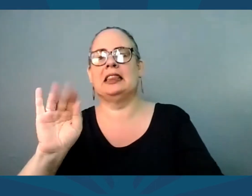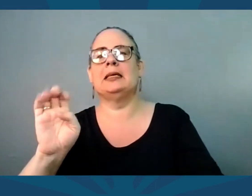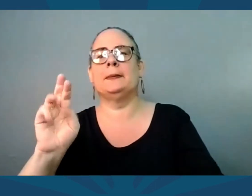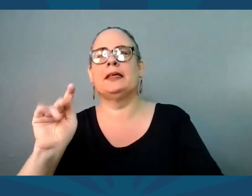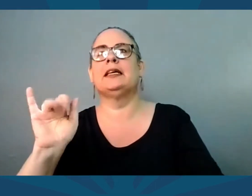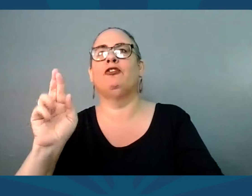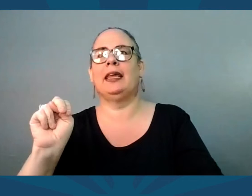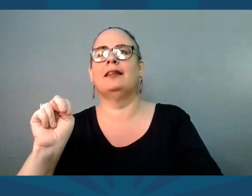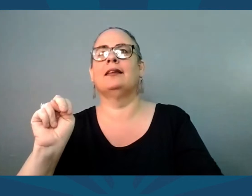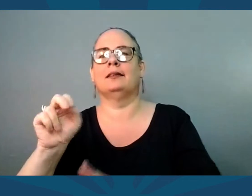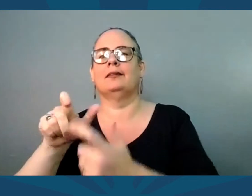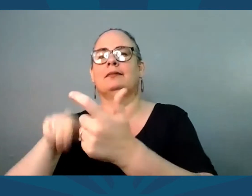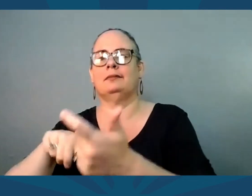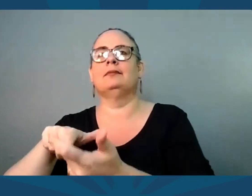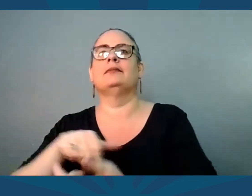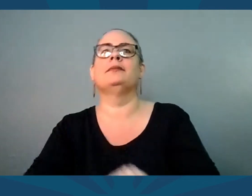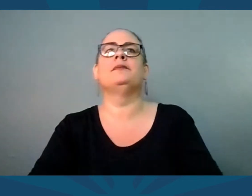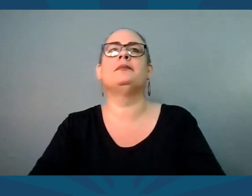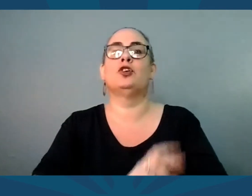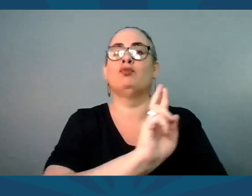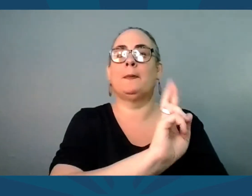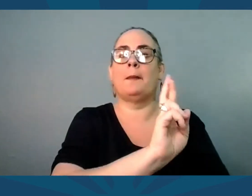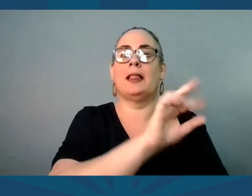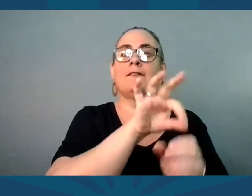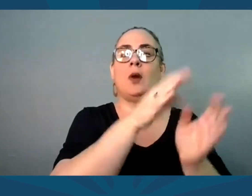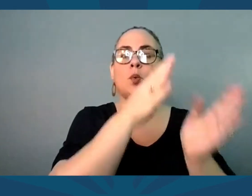Libertarian voter, Libertarian Party ballot.